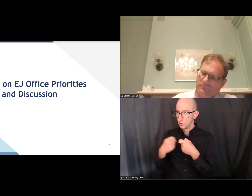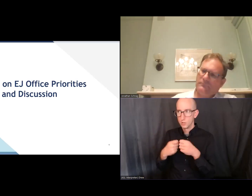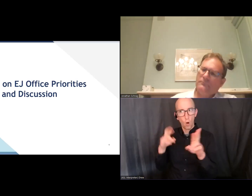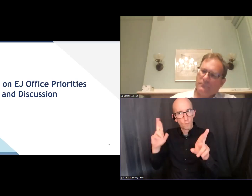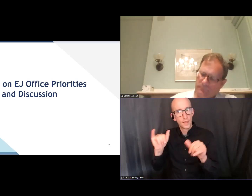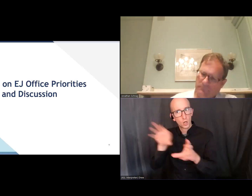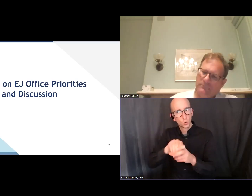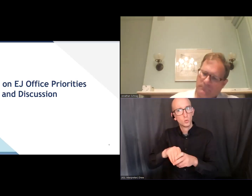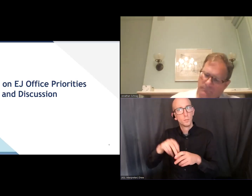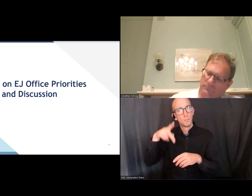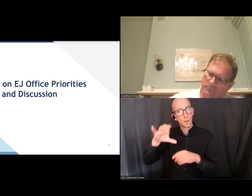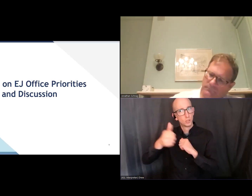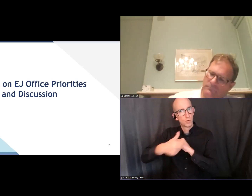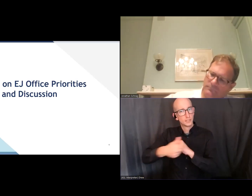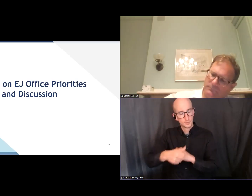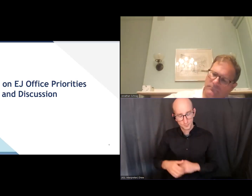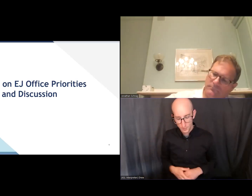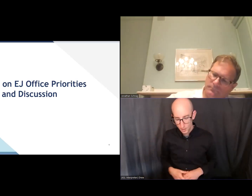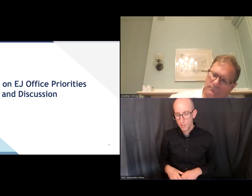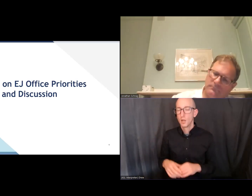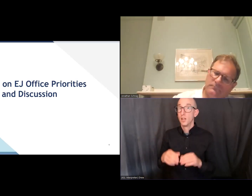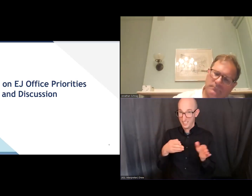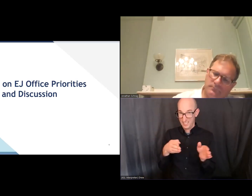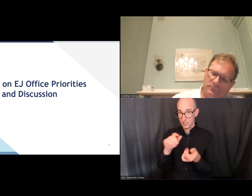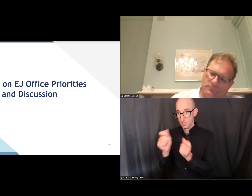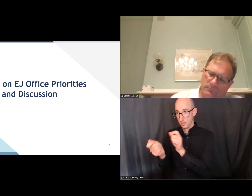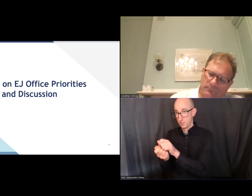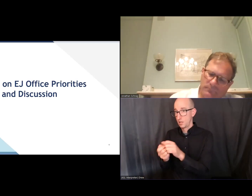transit systems, that's also going to impact